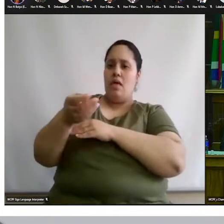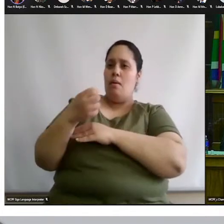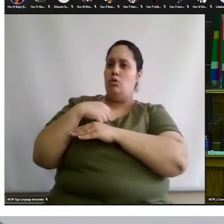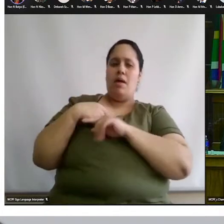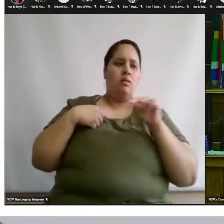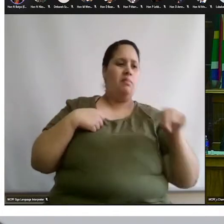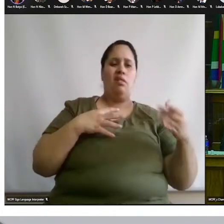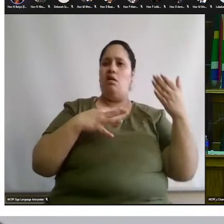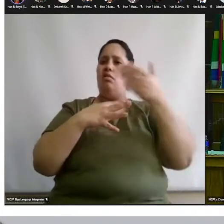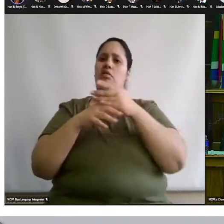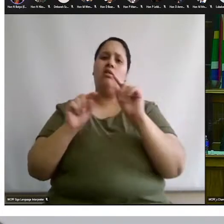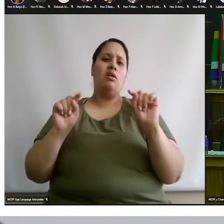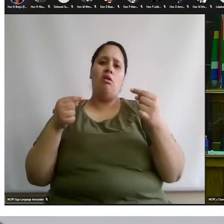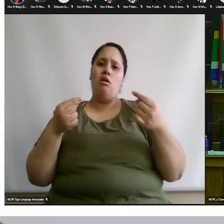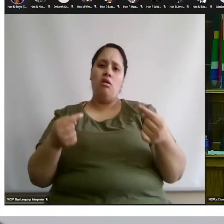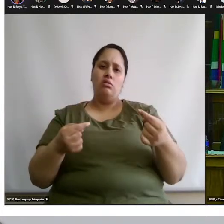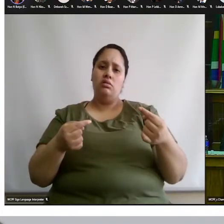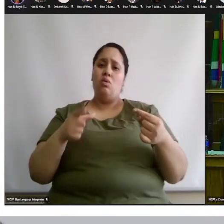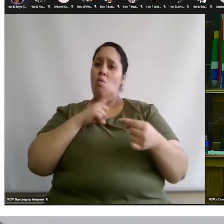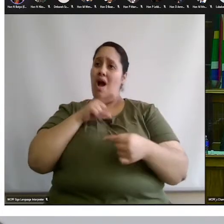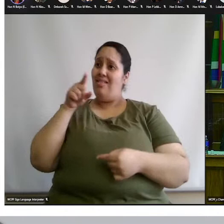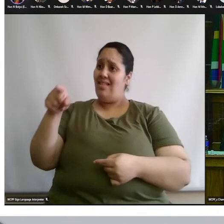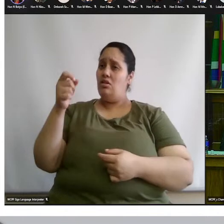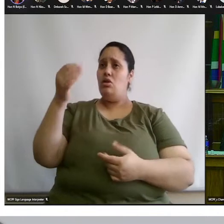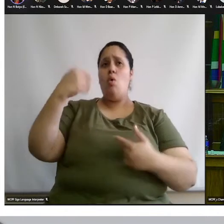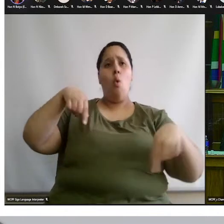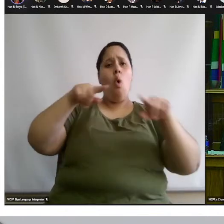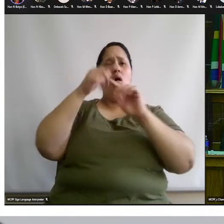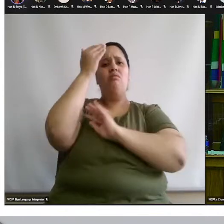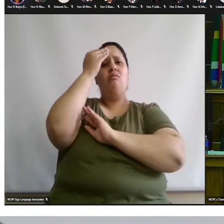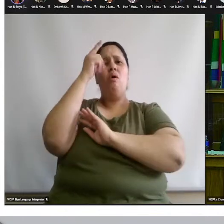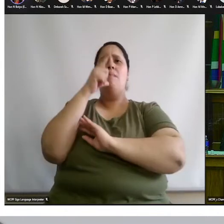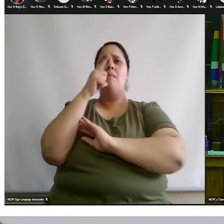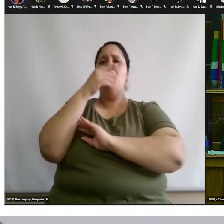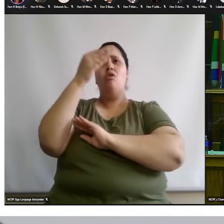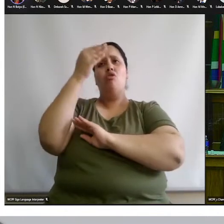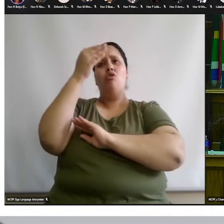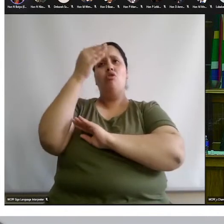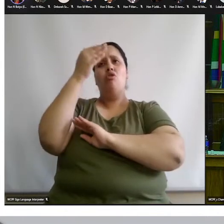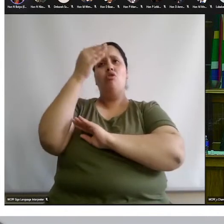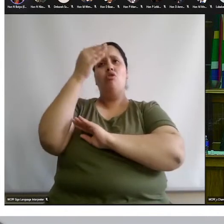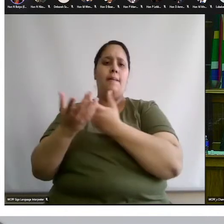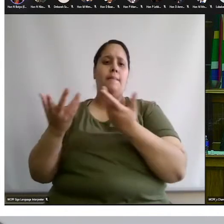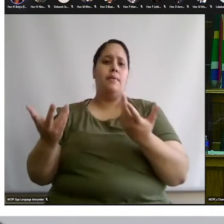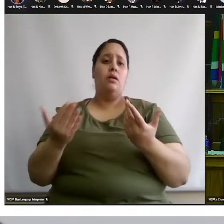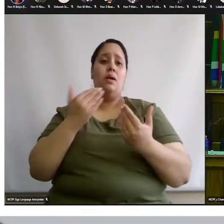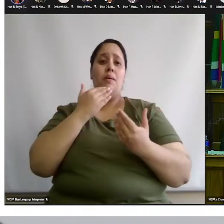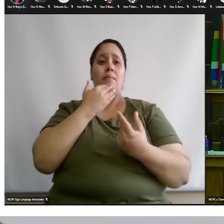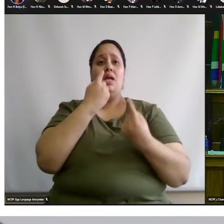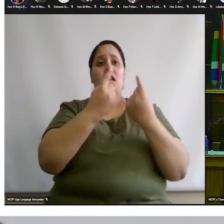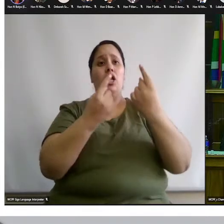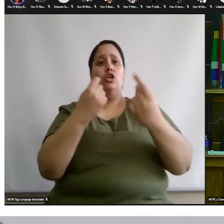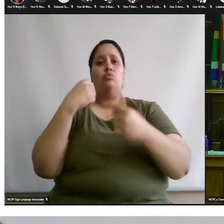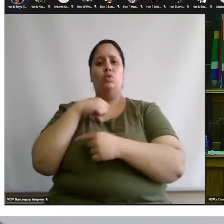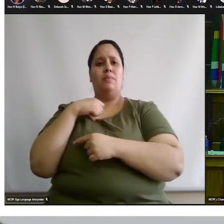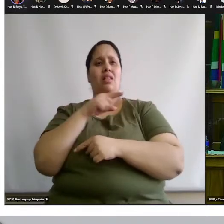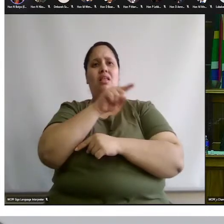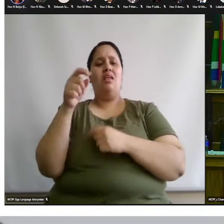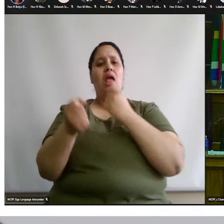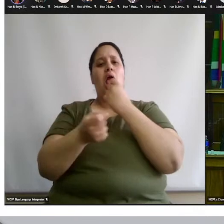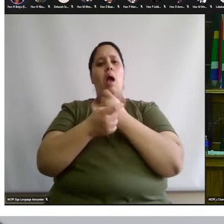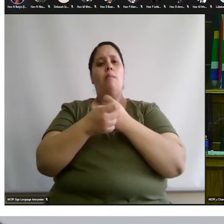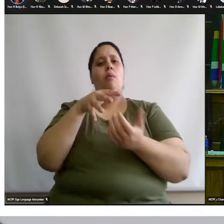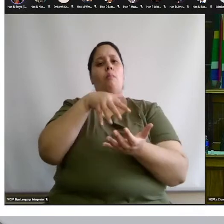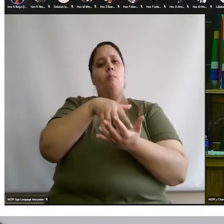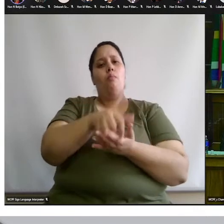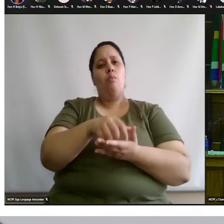public knowledge? Every cent that is stolen and mismanaged in our municipalities results in poor communities being denied access